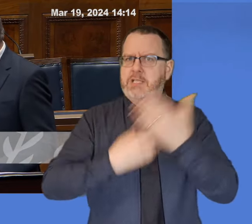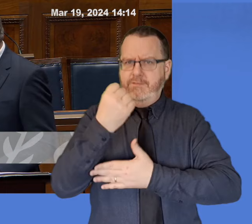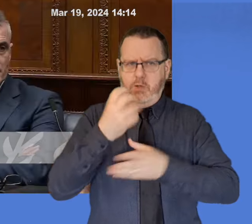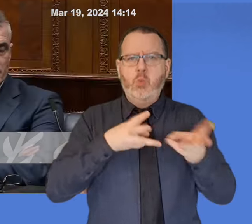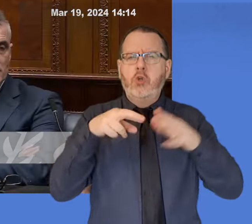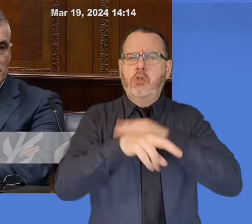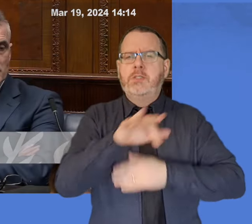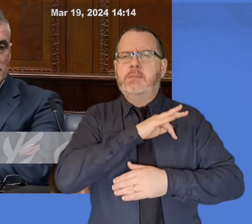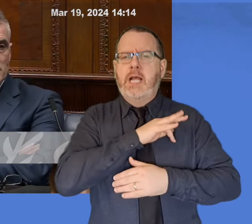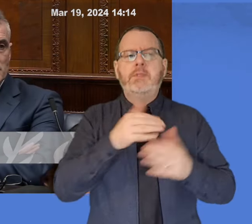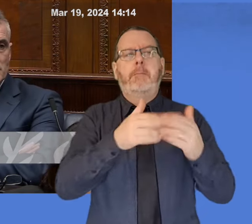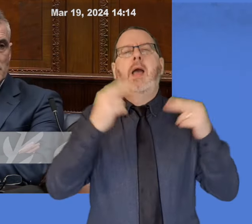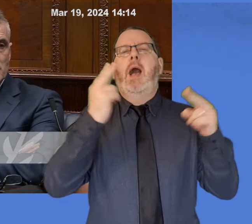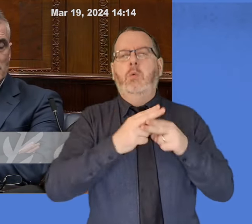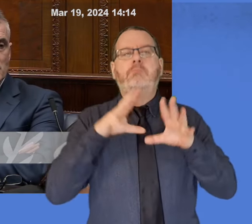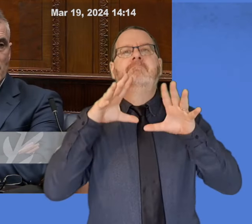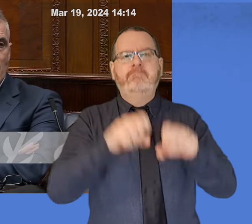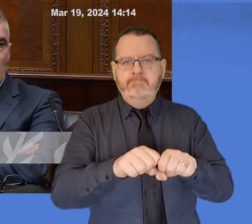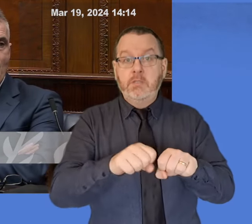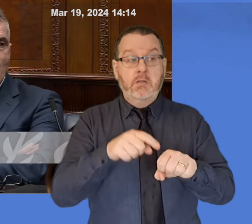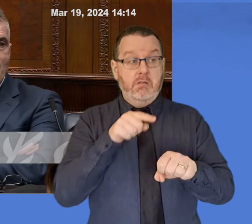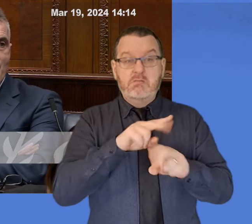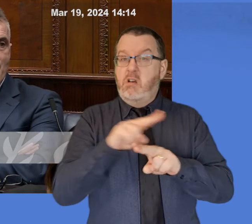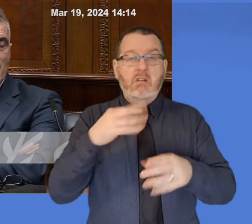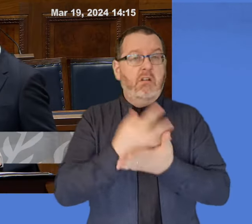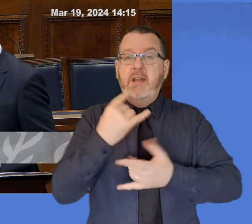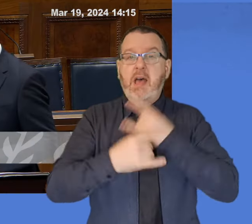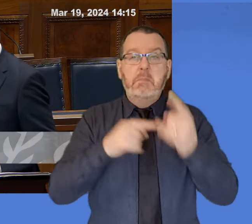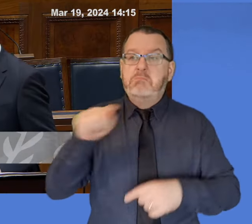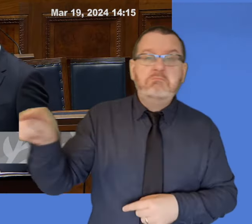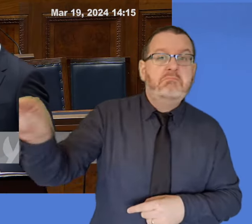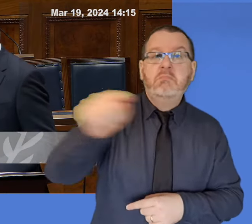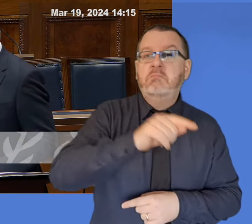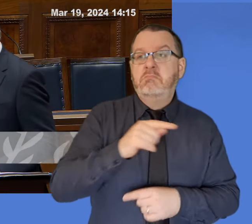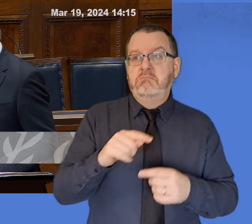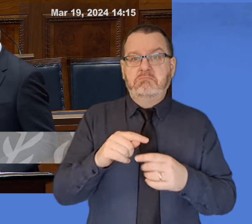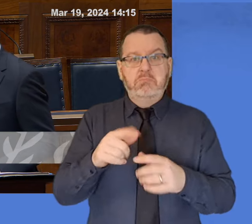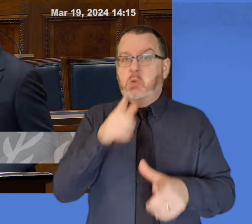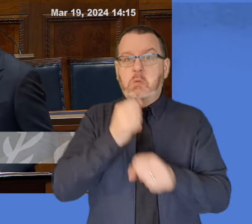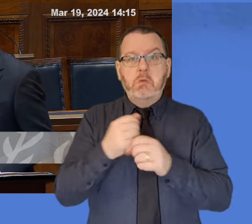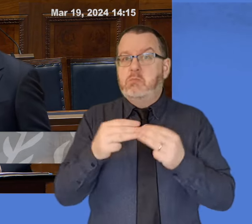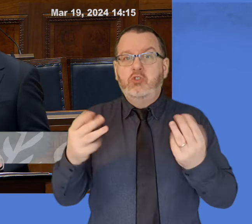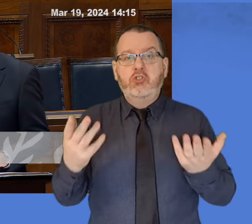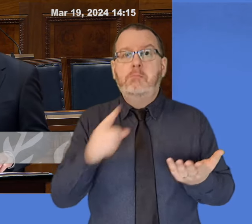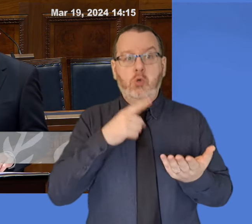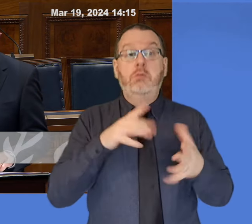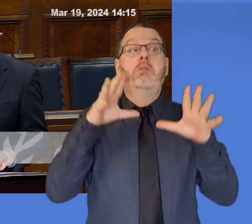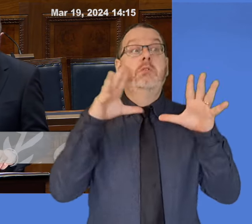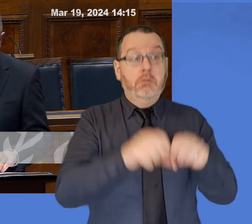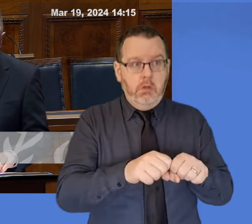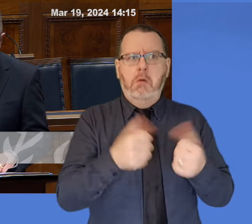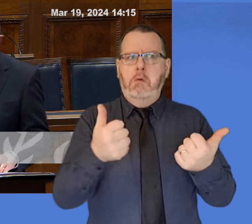followed. That doesn't seem to be promoted very much, but yet the benefits in terms of securing employment and workers